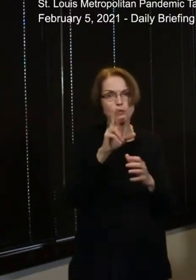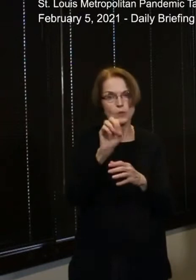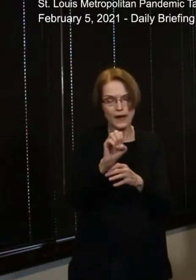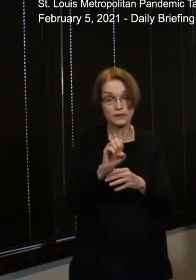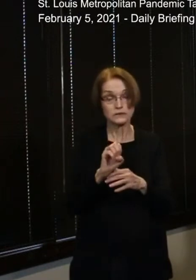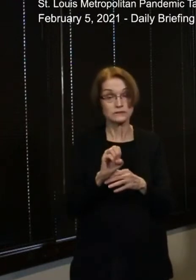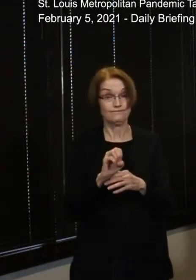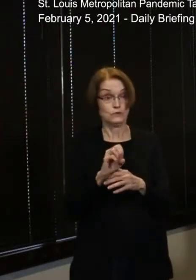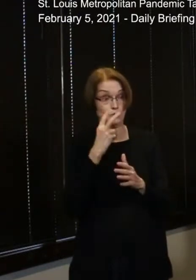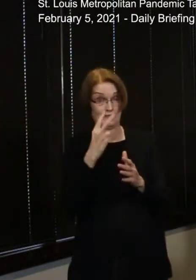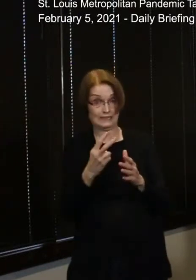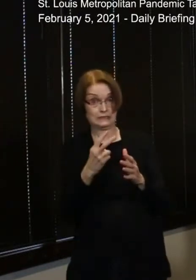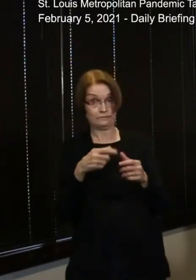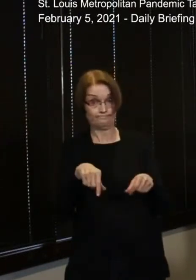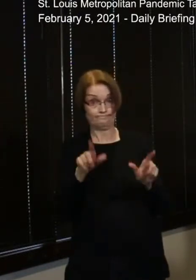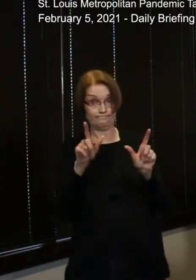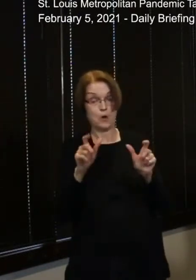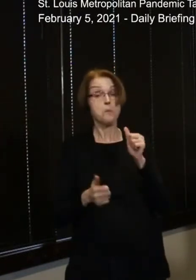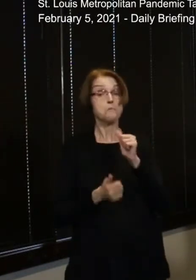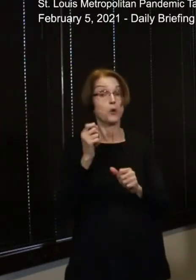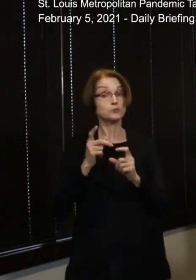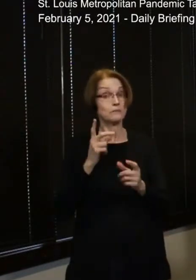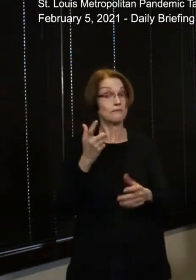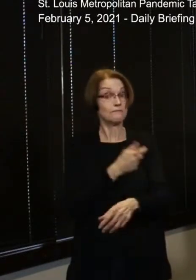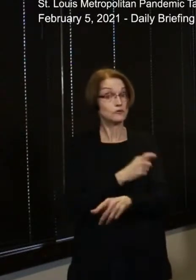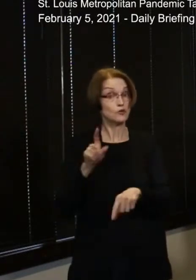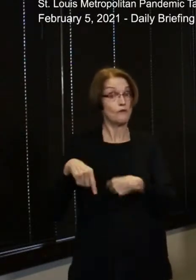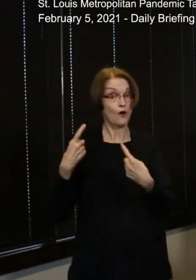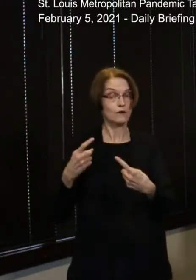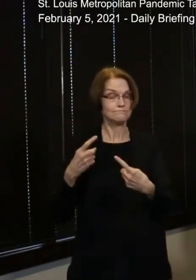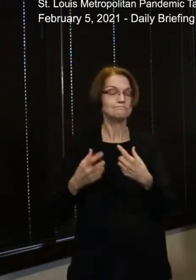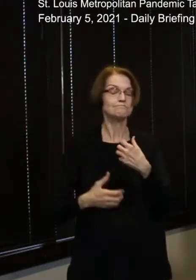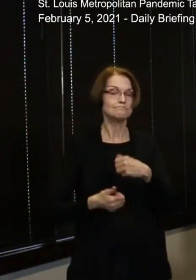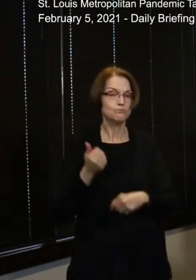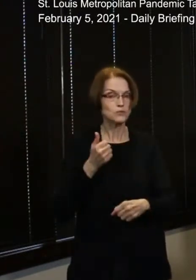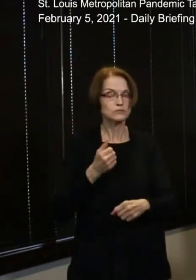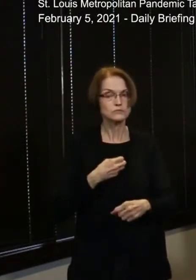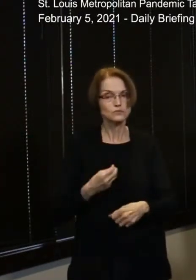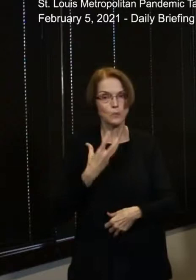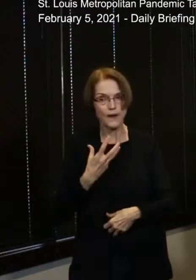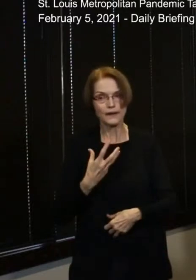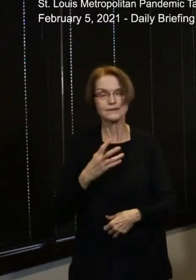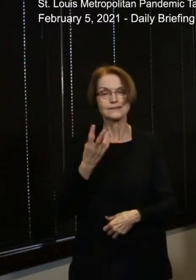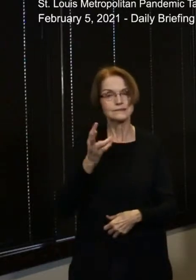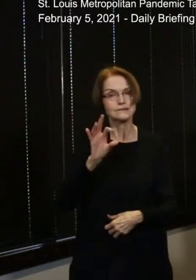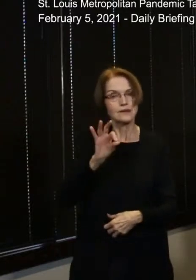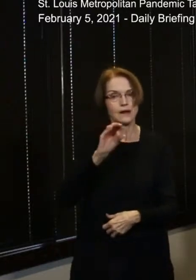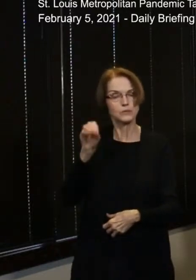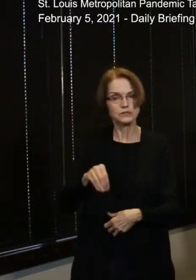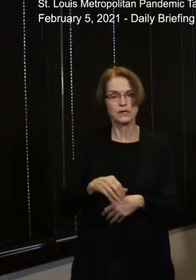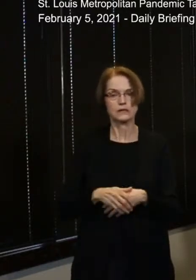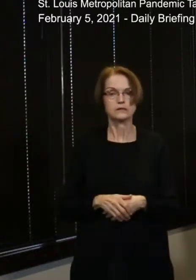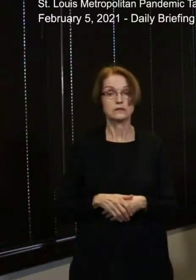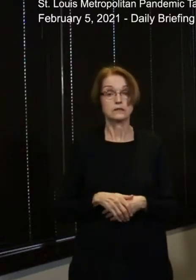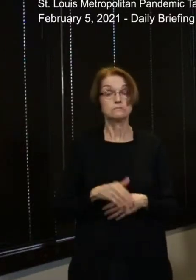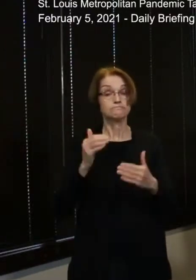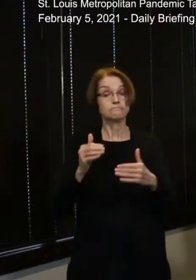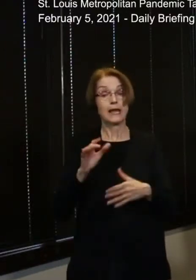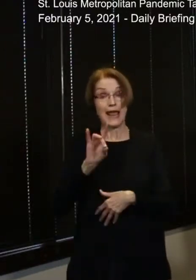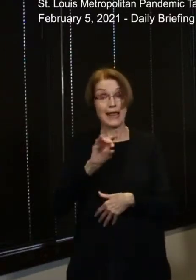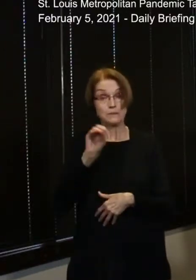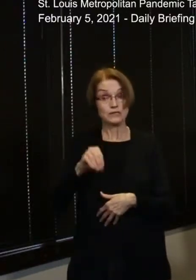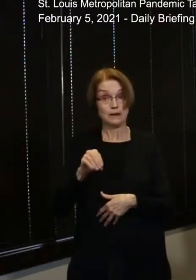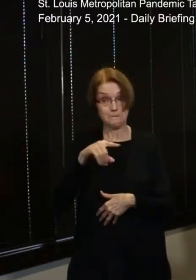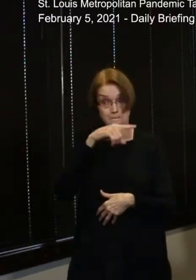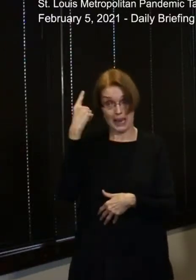the majority of persons who have been vaccinated so far are white, so it's around 69%. Around 8% were